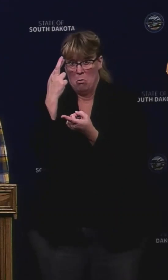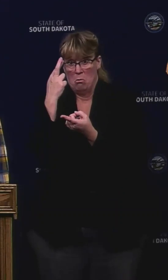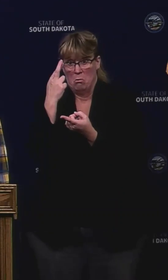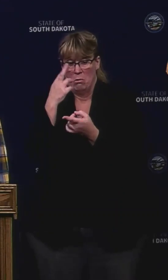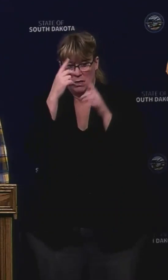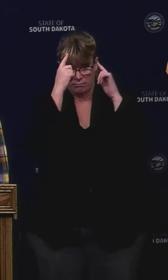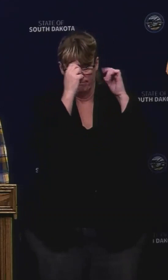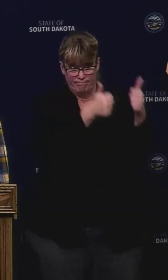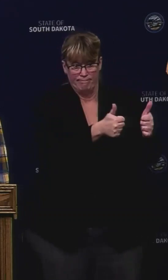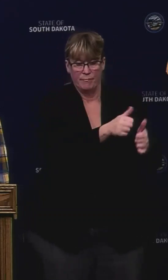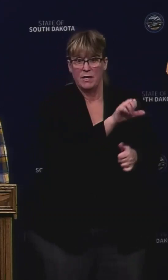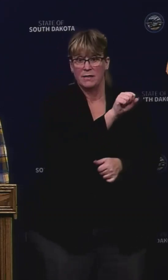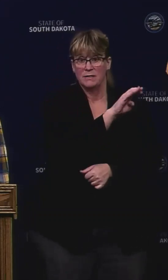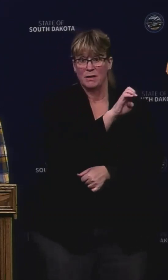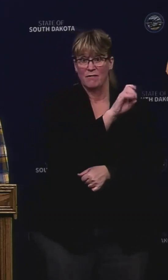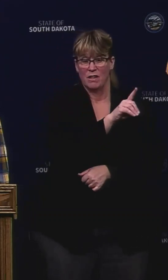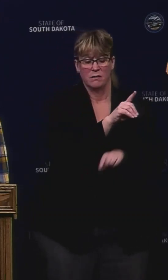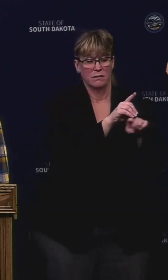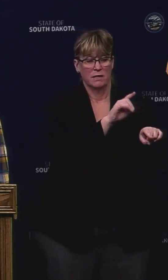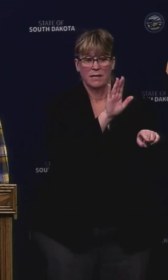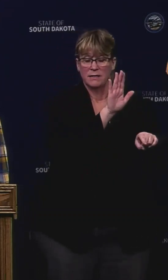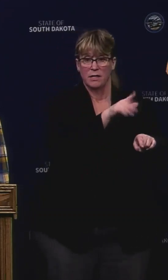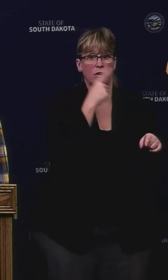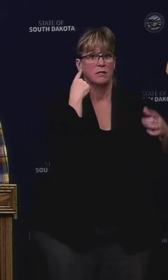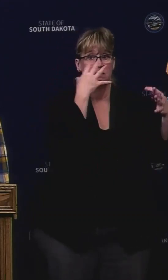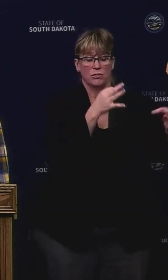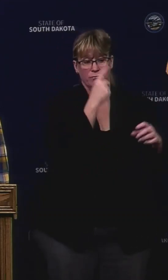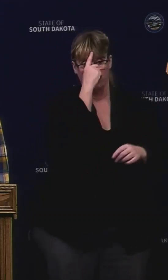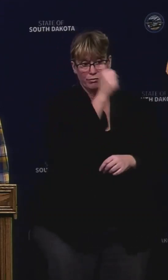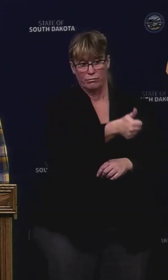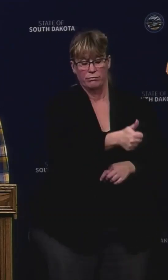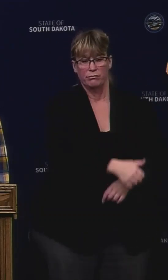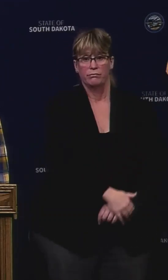It's up to Smithfield, really. At this point, the ball is in their court.